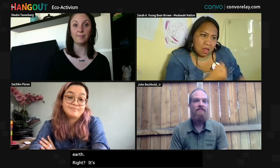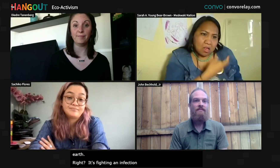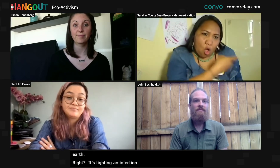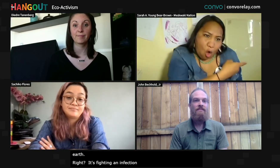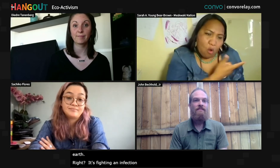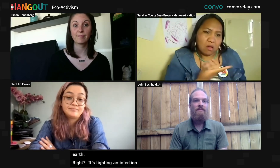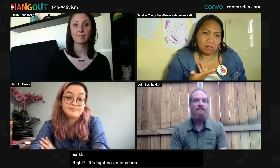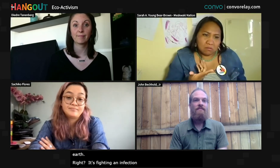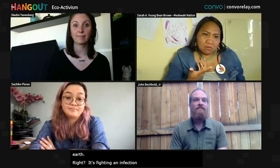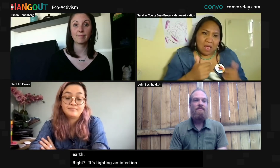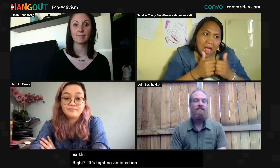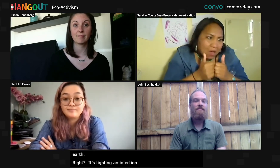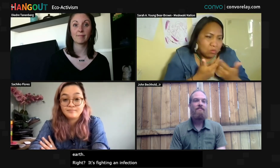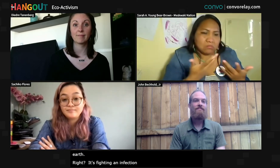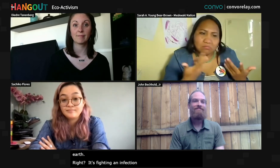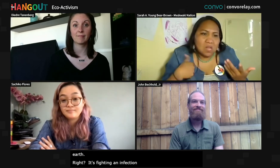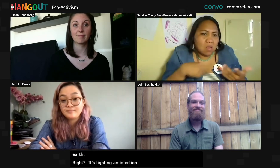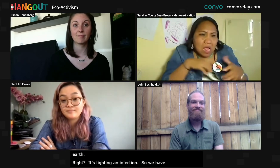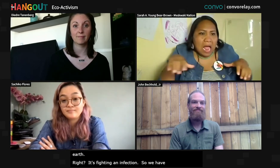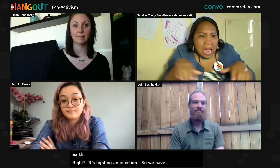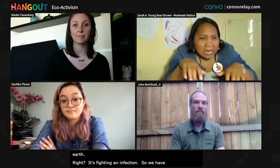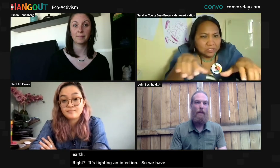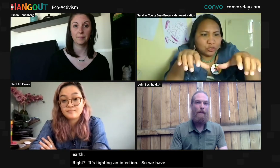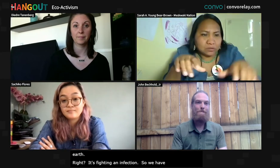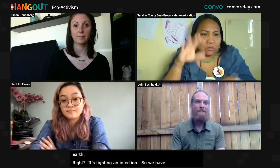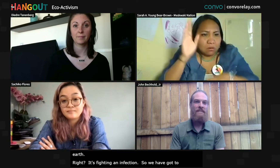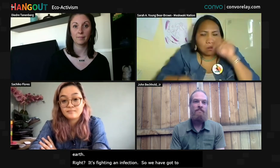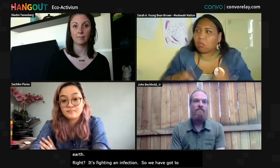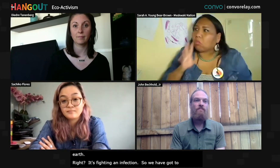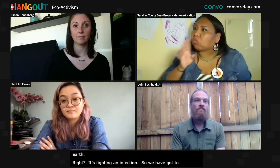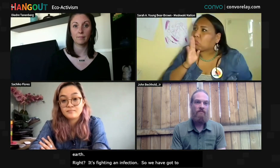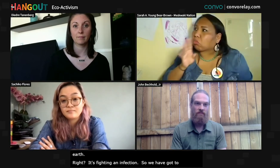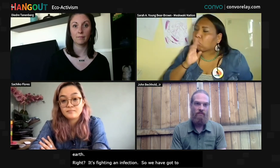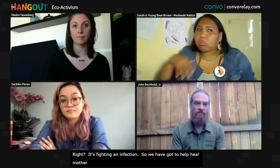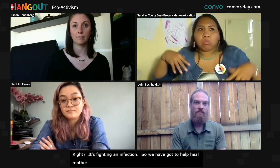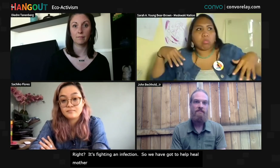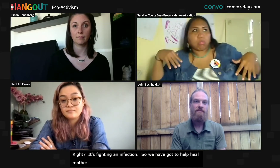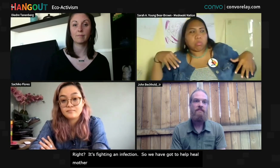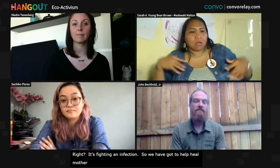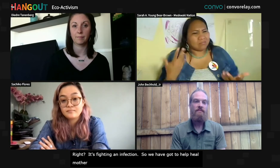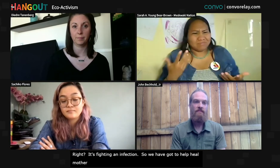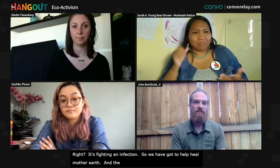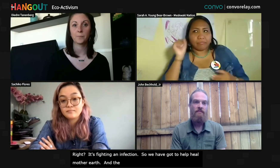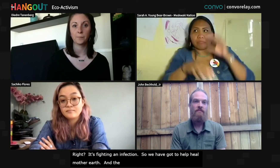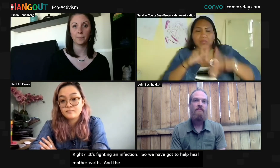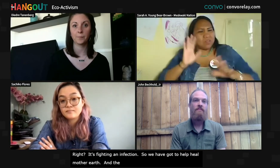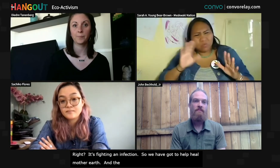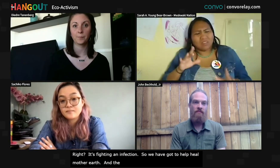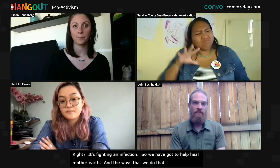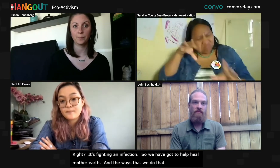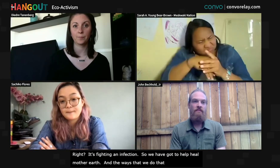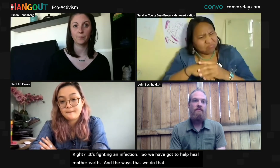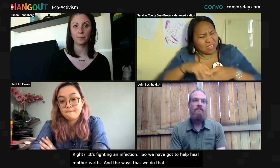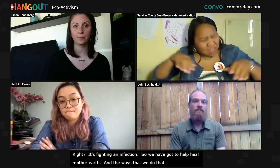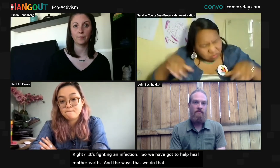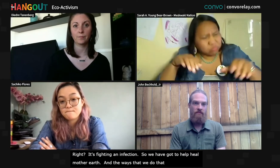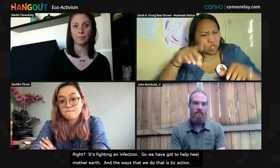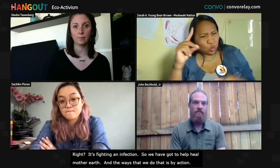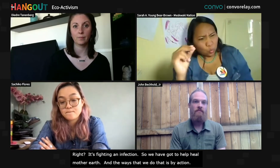So we have got to help heal Mother Earth. And the ways we do that is by action. We can't sit back and just talk